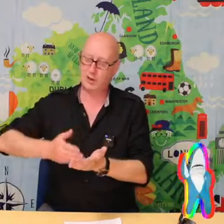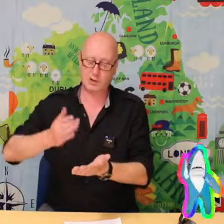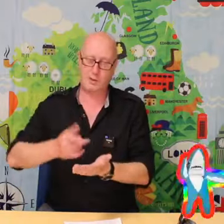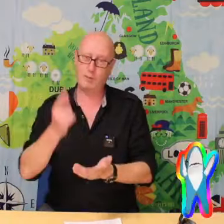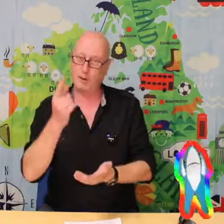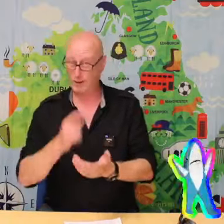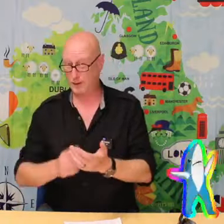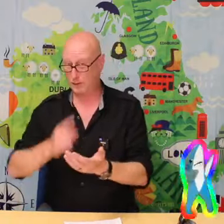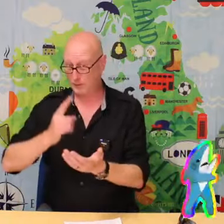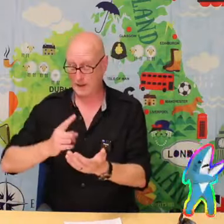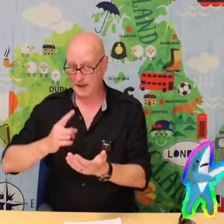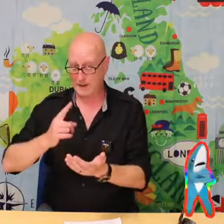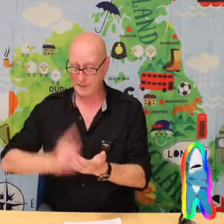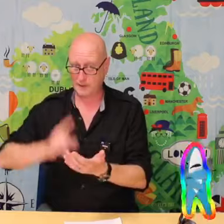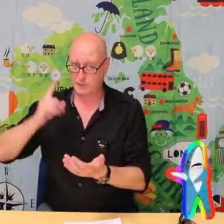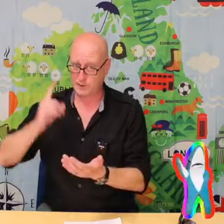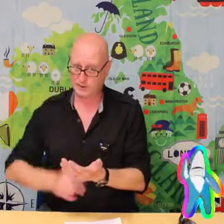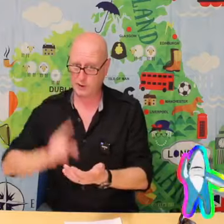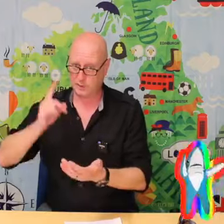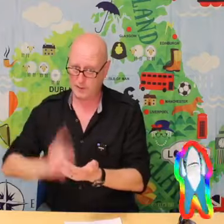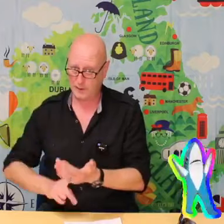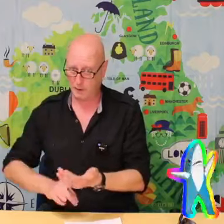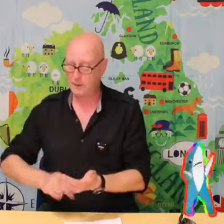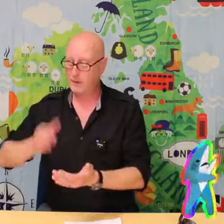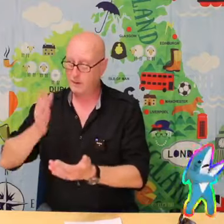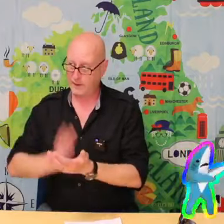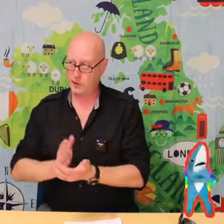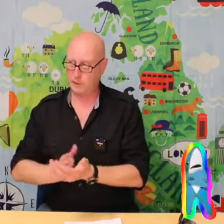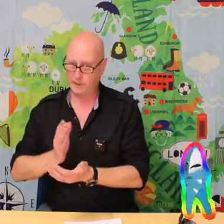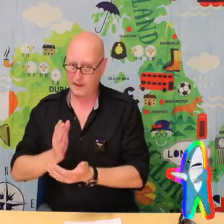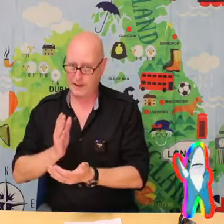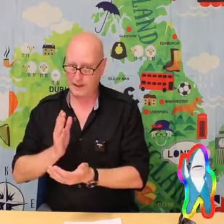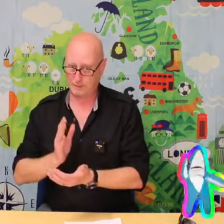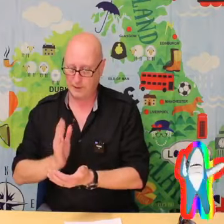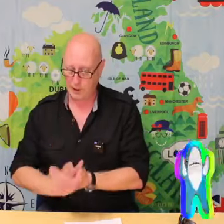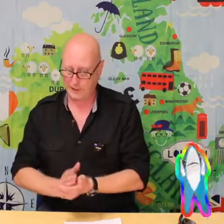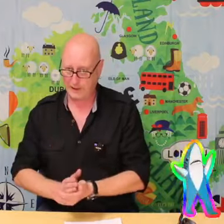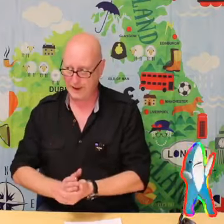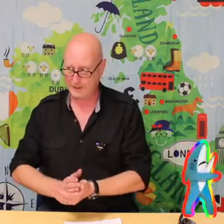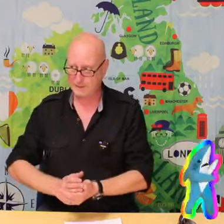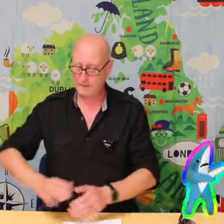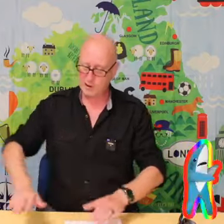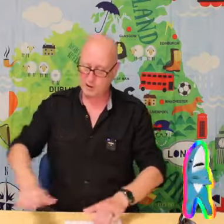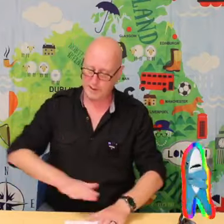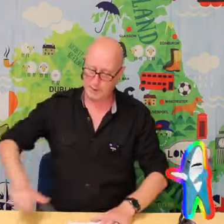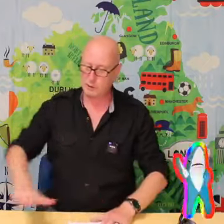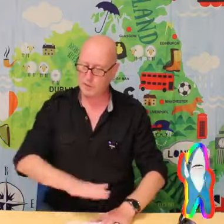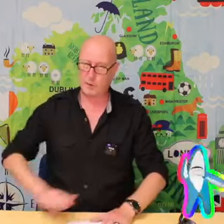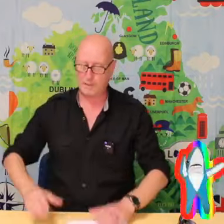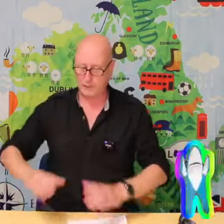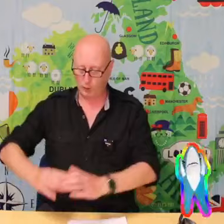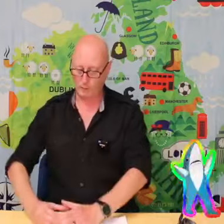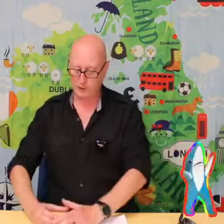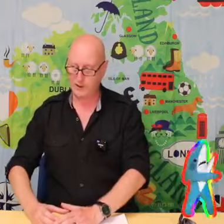combo of American mustard, ketchup, mayo, finely chopped gherkin in it. Nice. Spread the roots on the wrap, lump of cheese in the